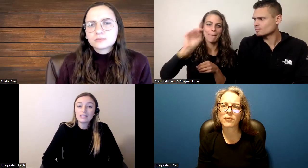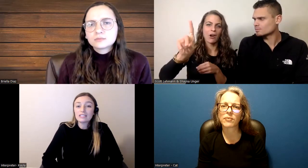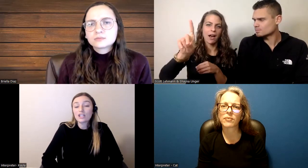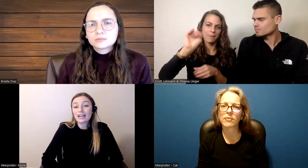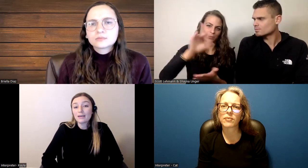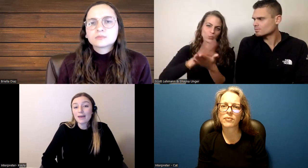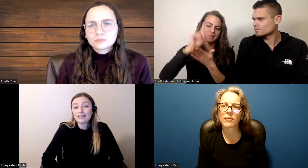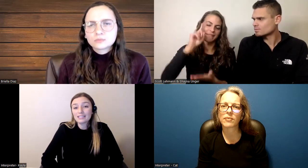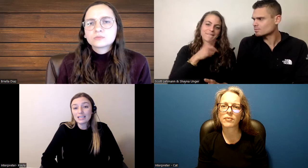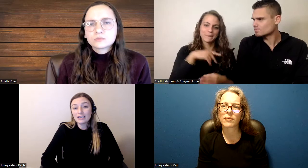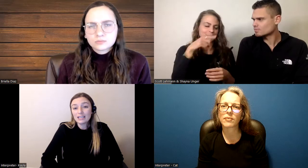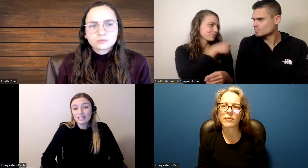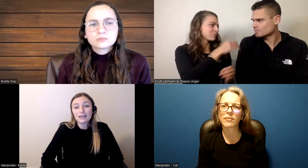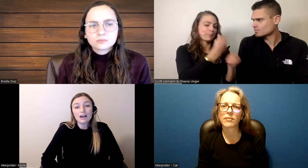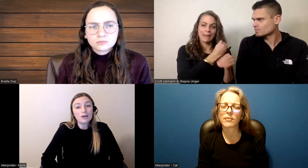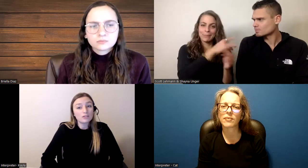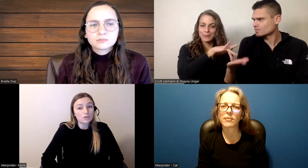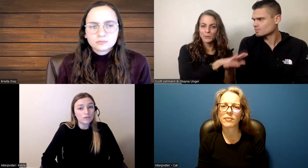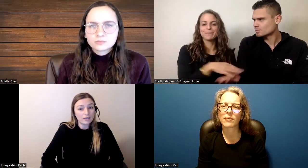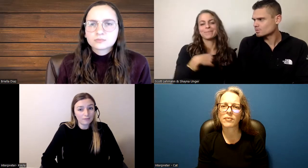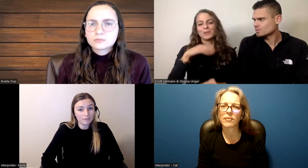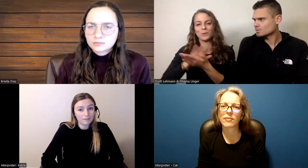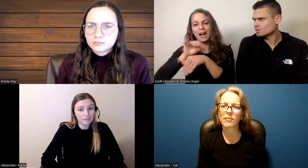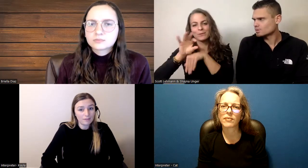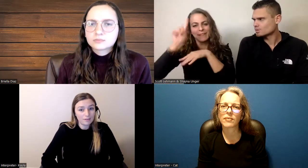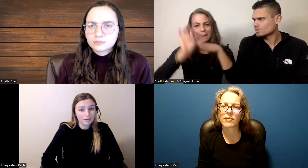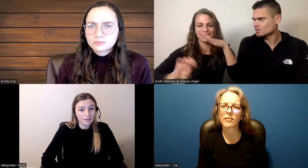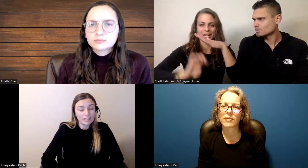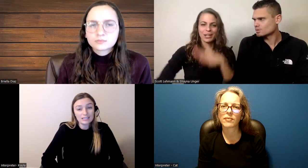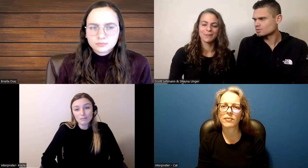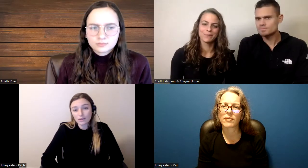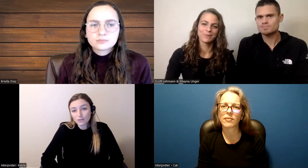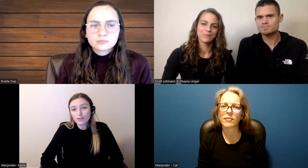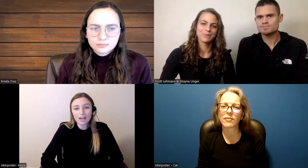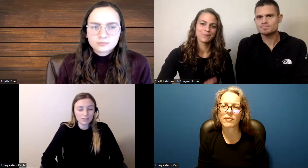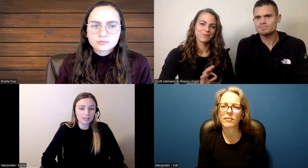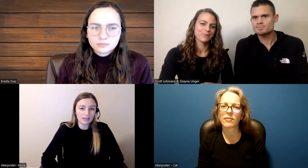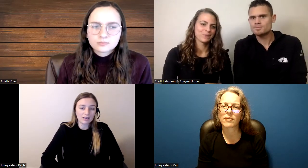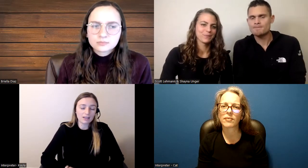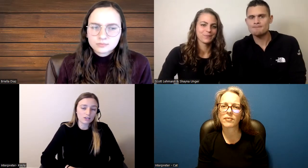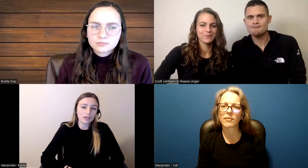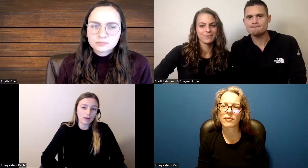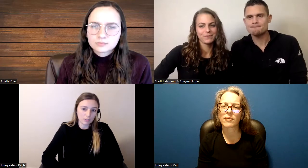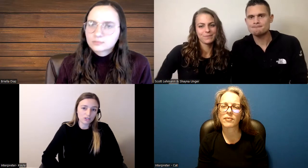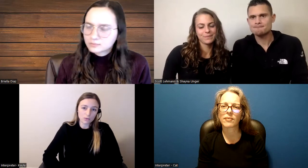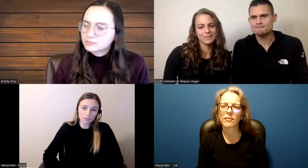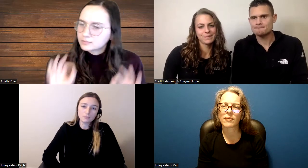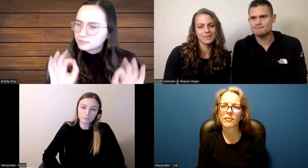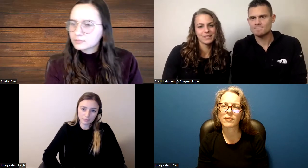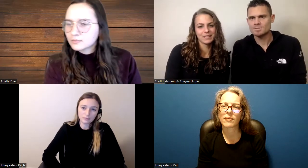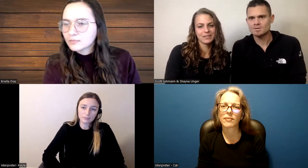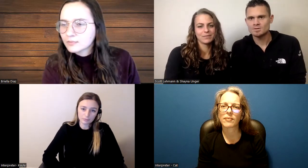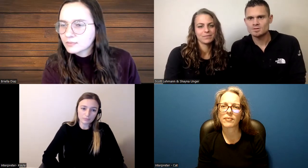We teach at MSD, Maryland School for the Deaf. He's in middle school and I'm a counselor in elementary school.